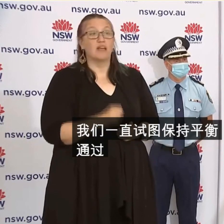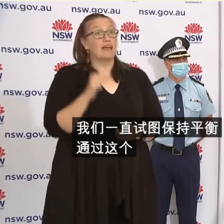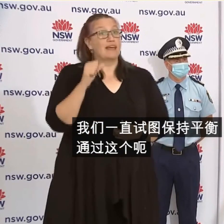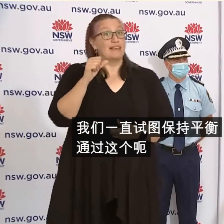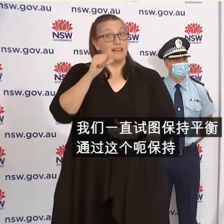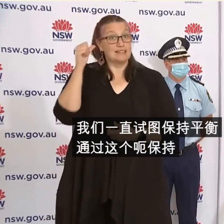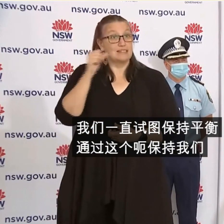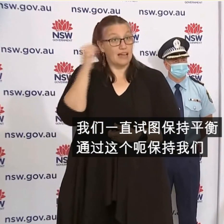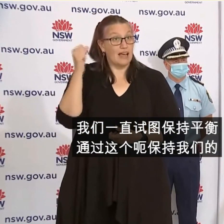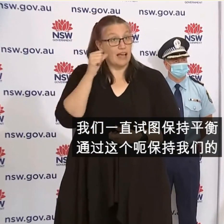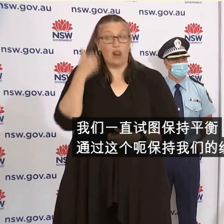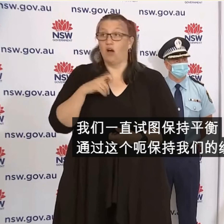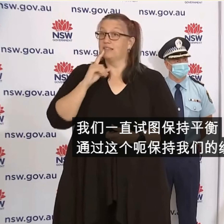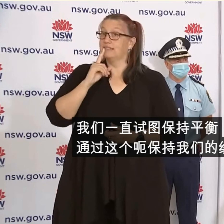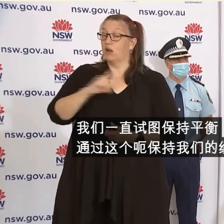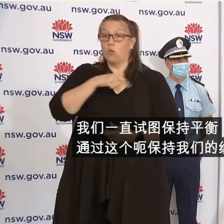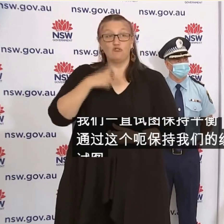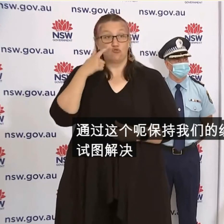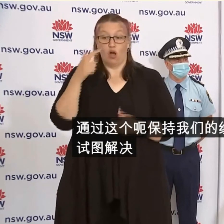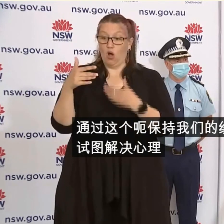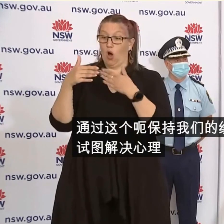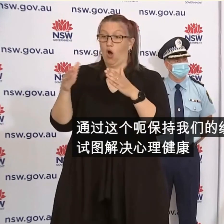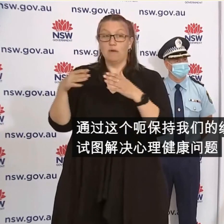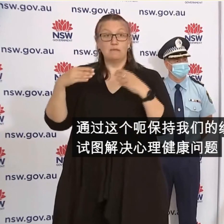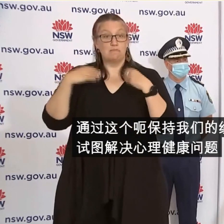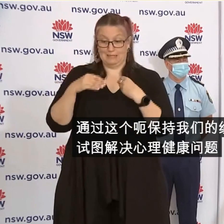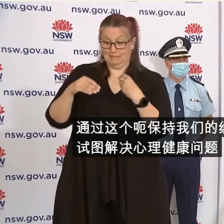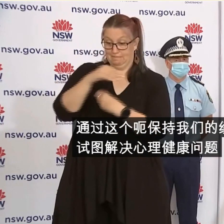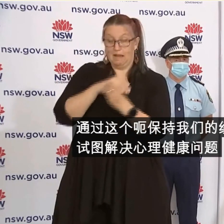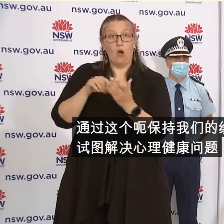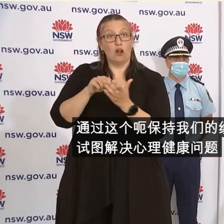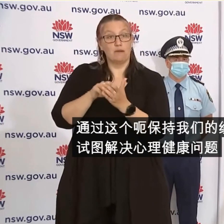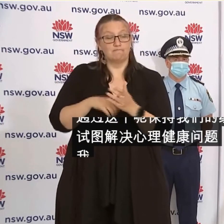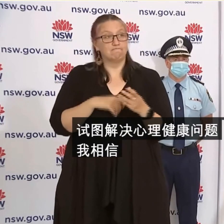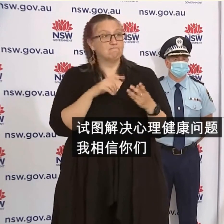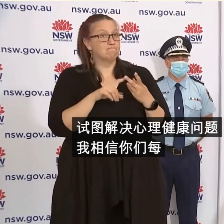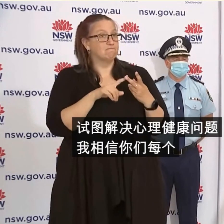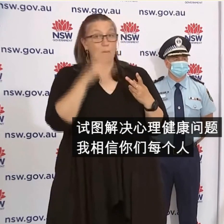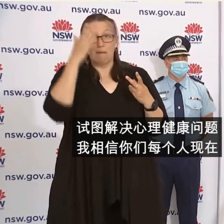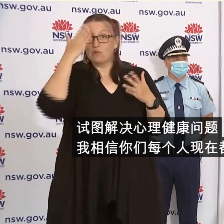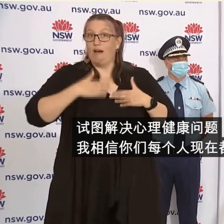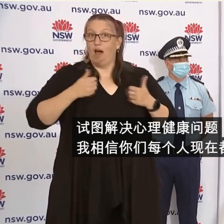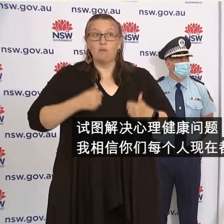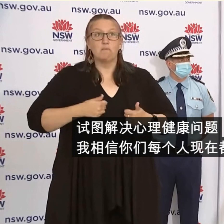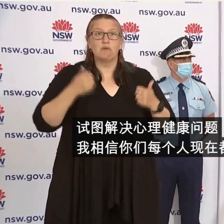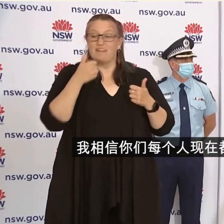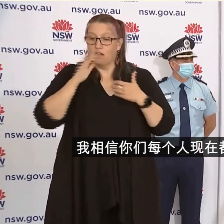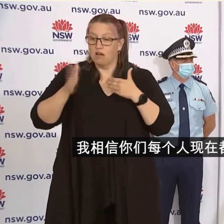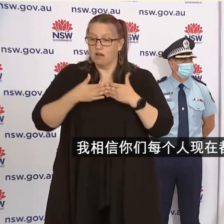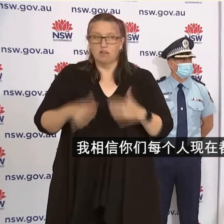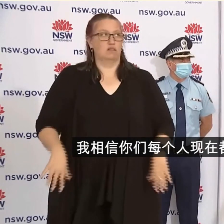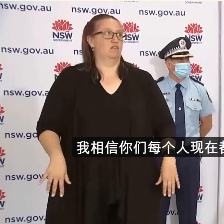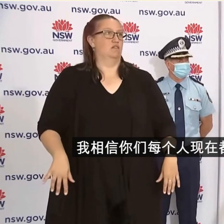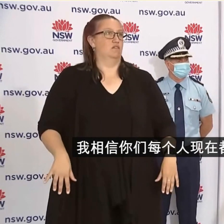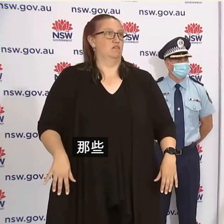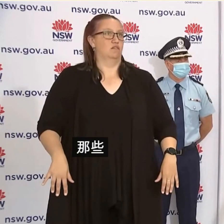along through this, keeping our economy open, trying to address mental health. I'm sure each of you would be knowing people